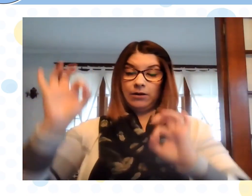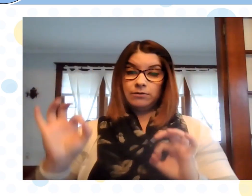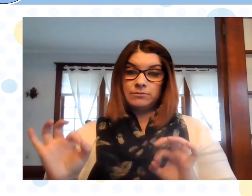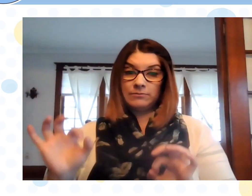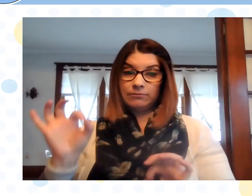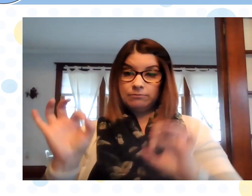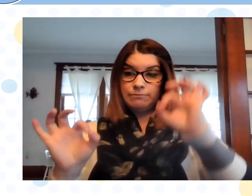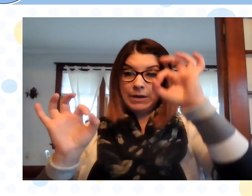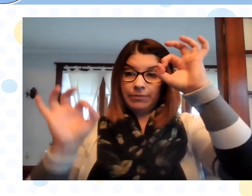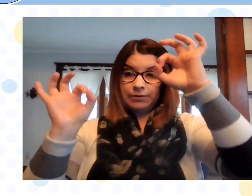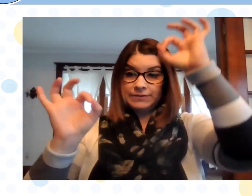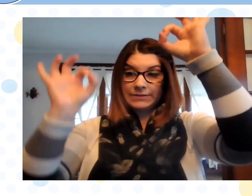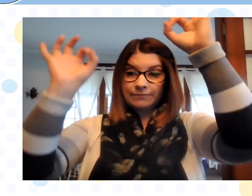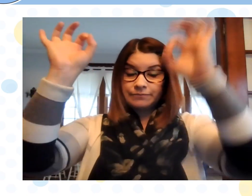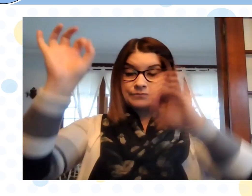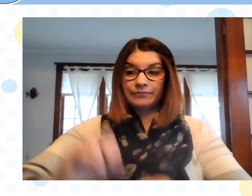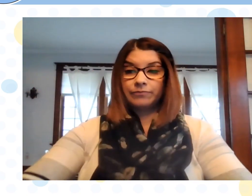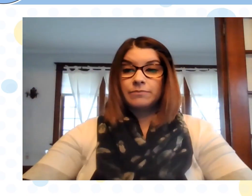air. Bubbles.